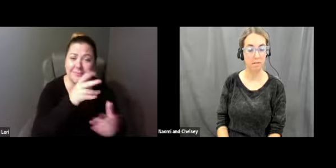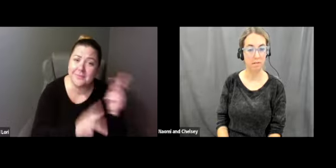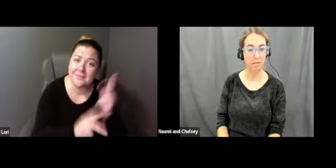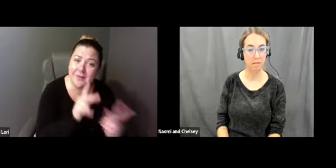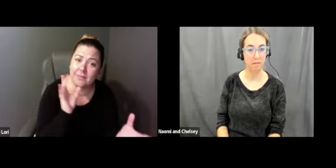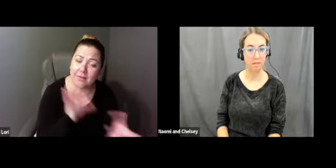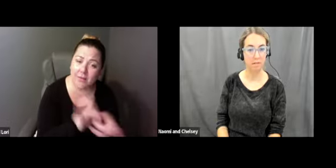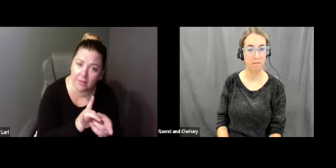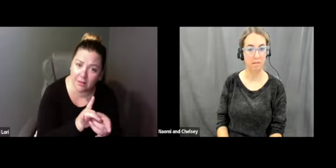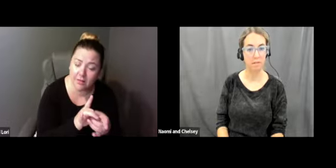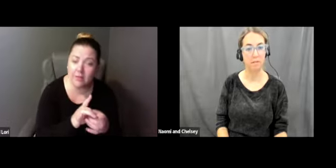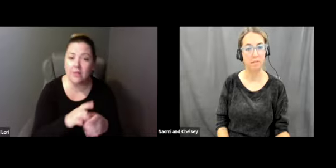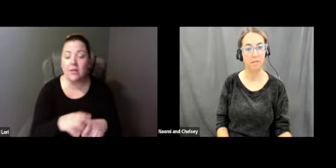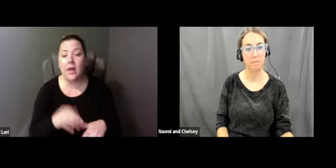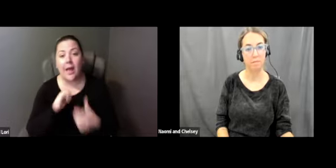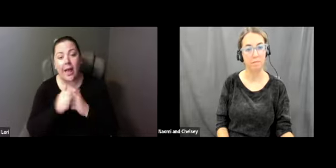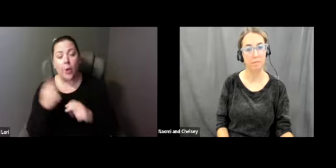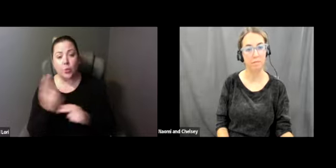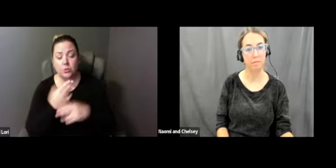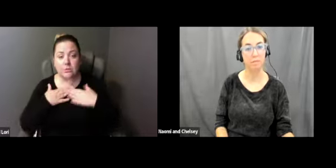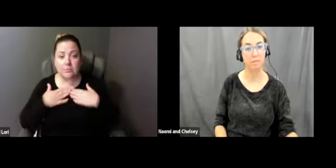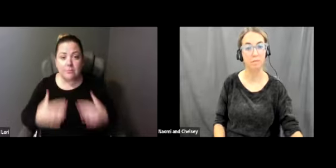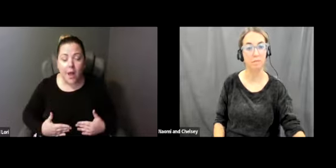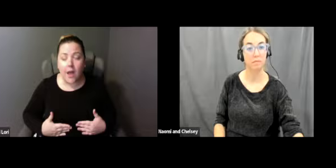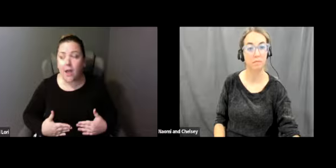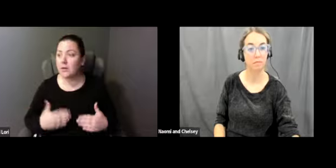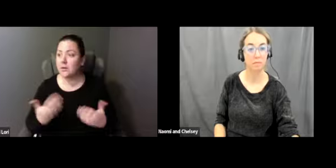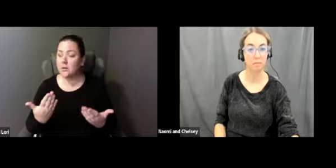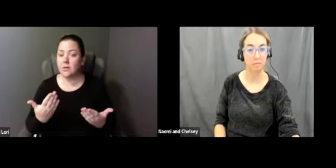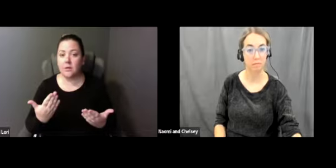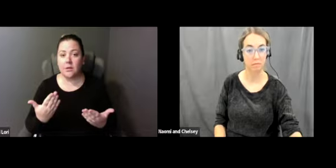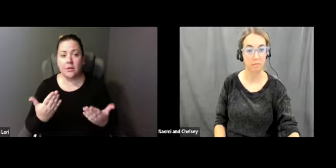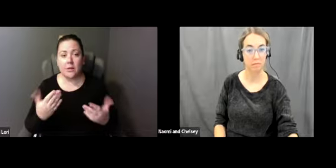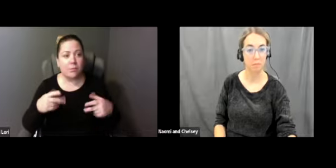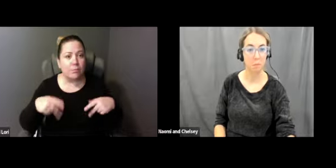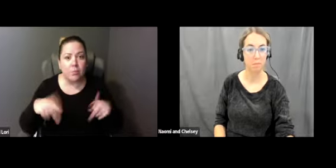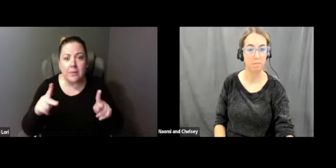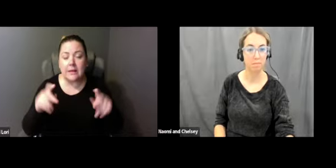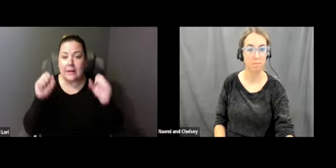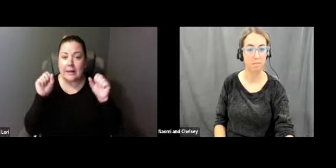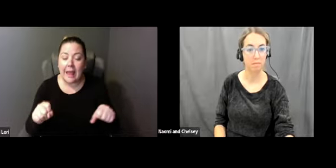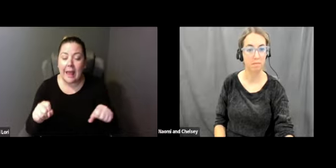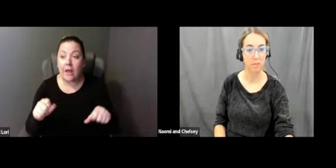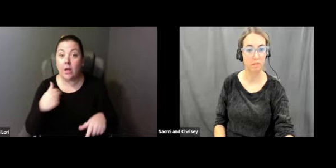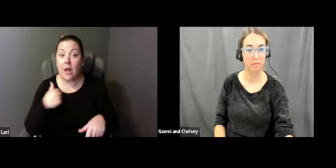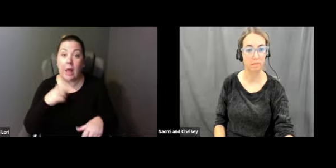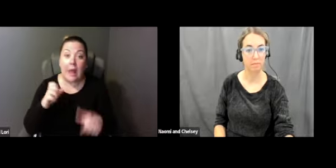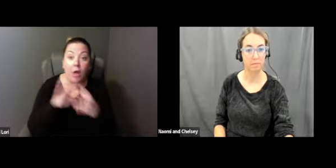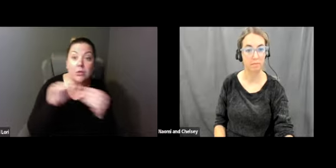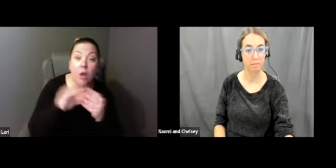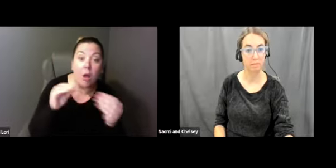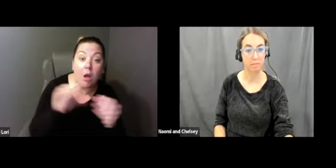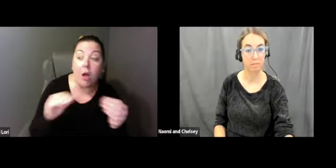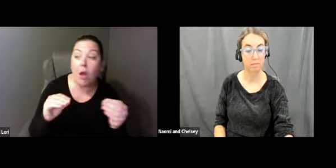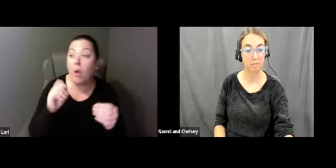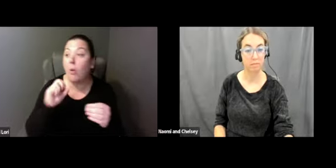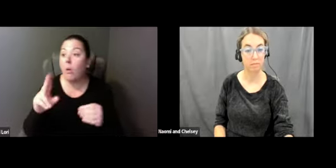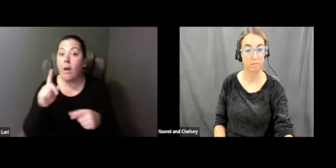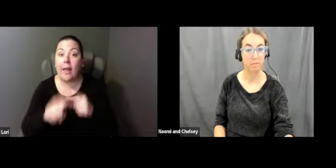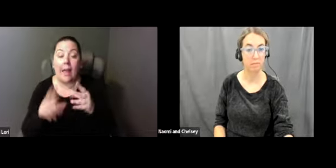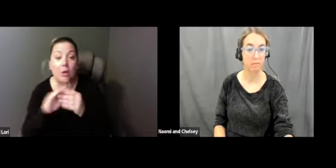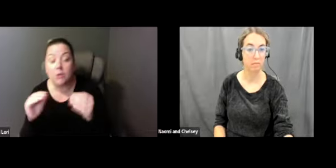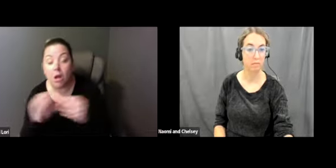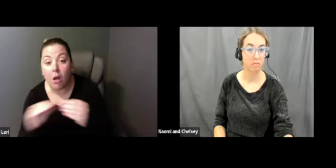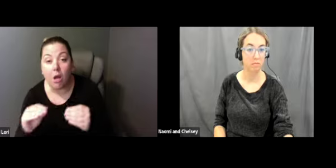our volumes, our gestures, our allotted percentage of participation time, right? The system of oppressors who tell deaf people that